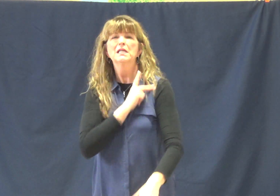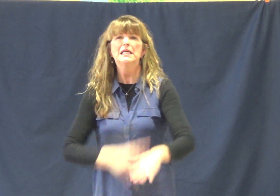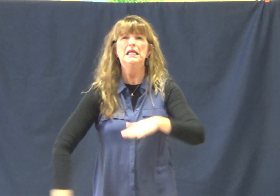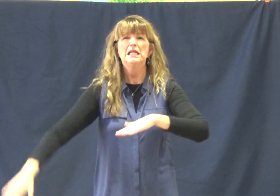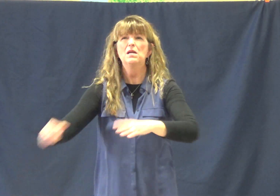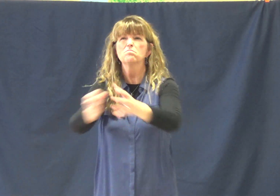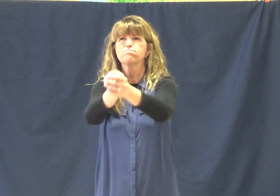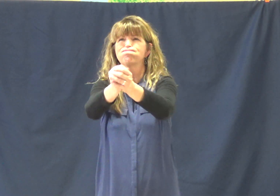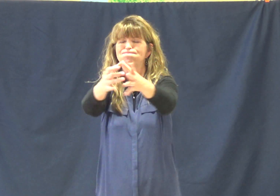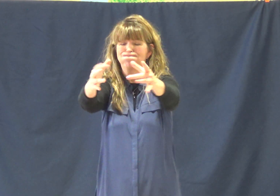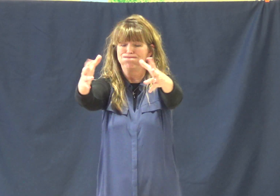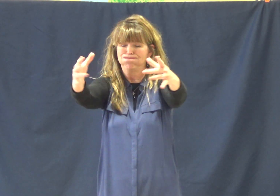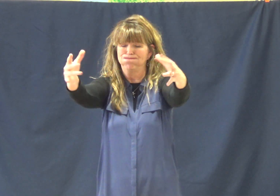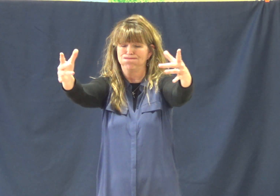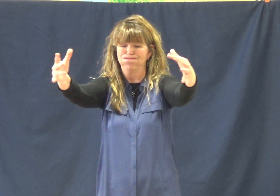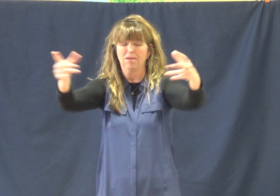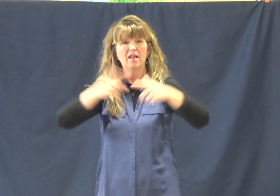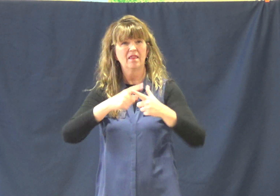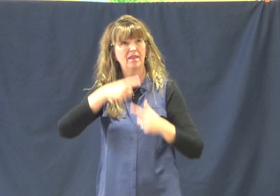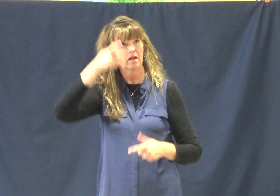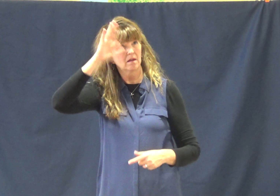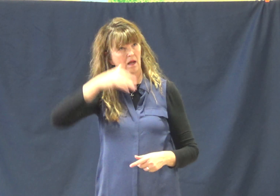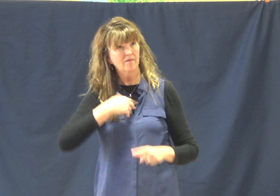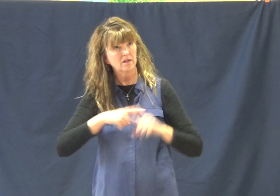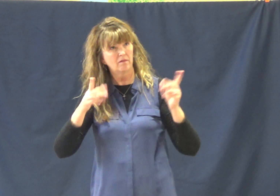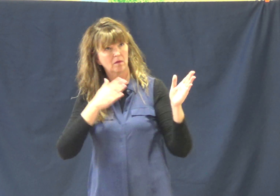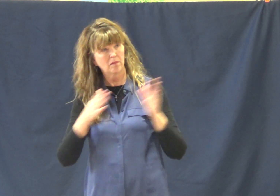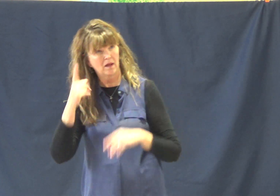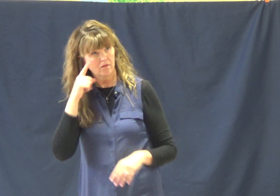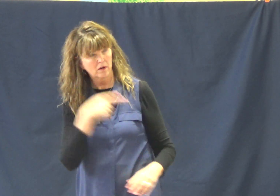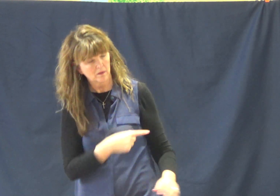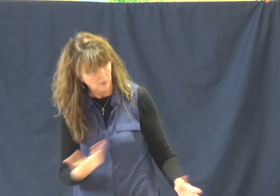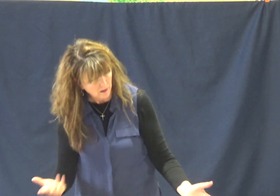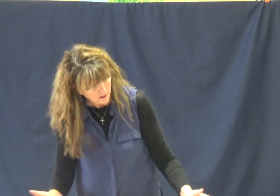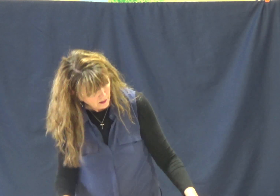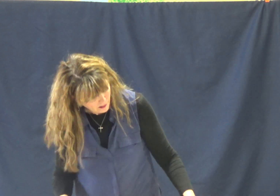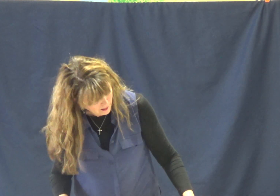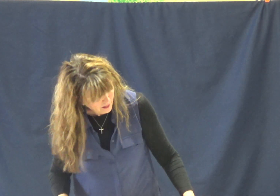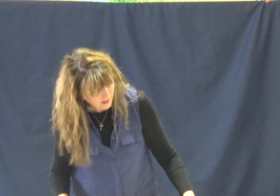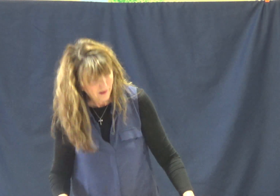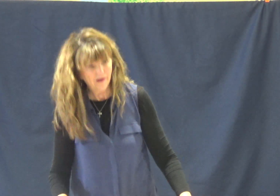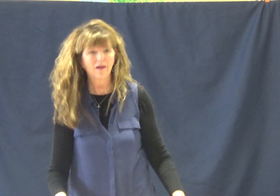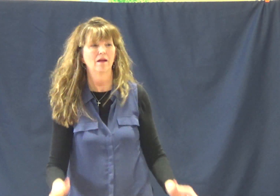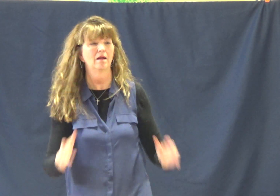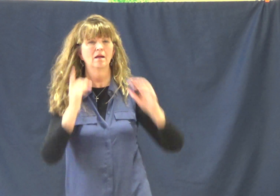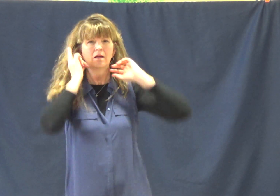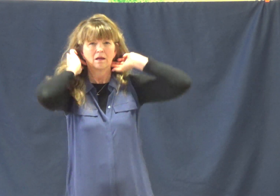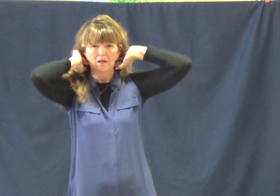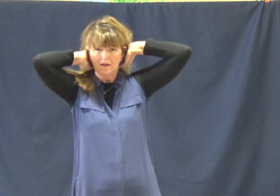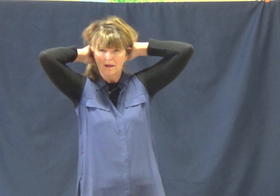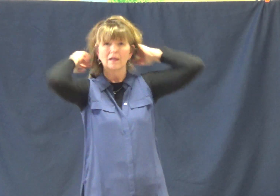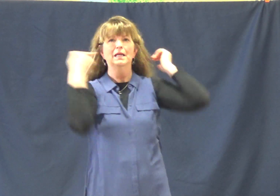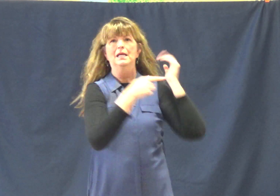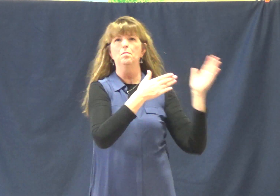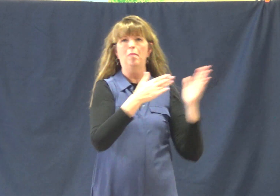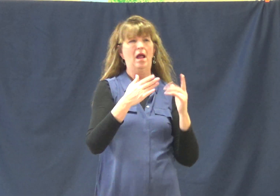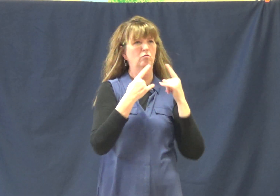his plan for the future was to promote the law with his intellect, and then God had a different